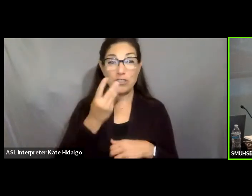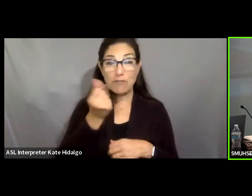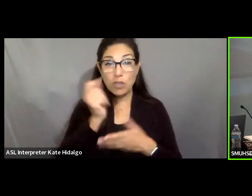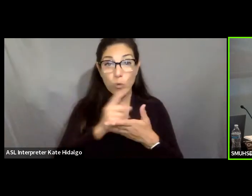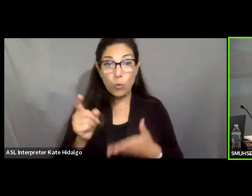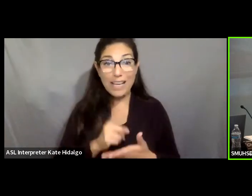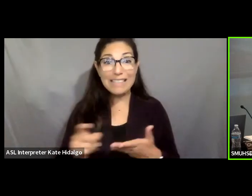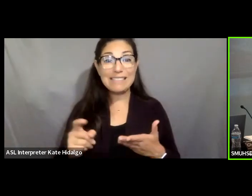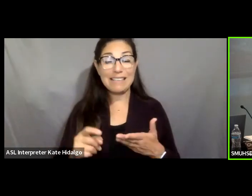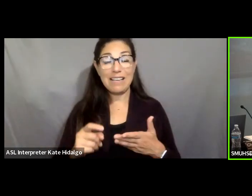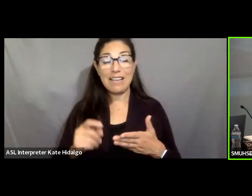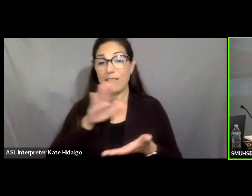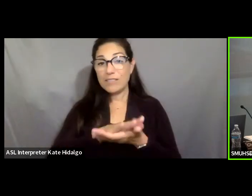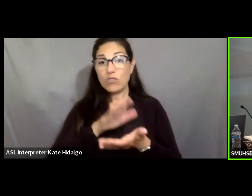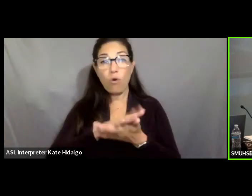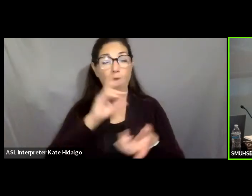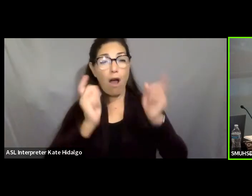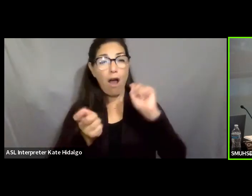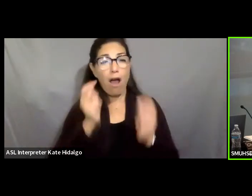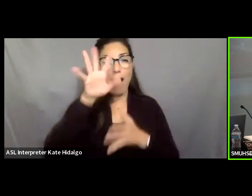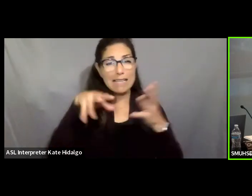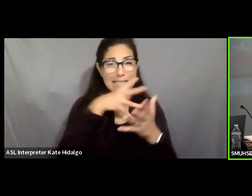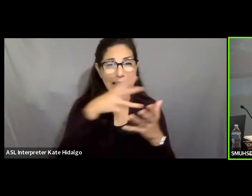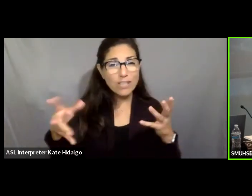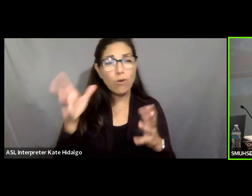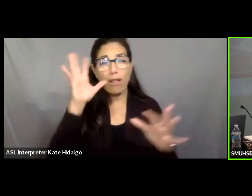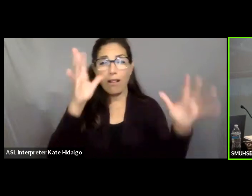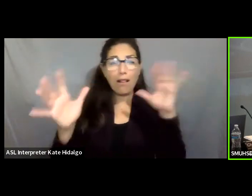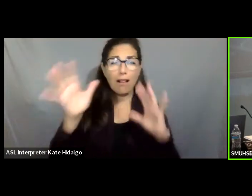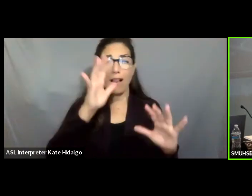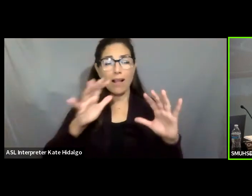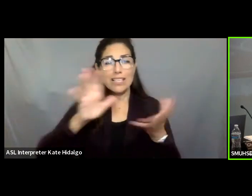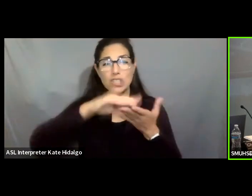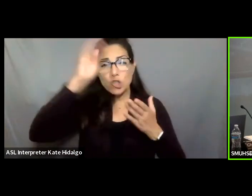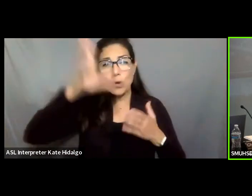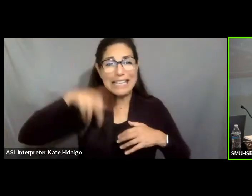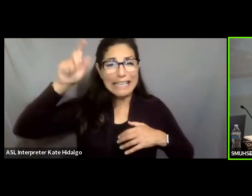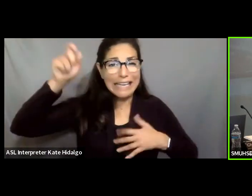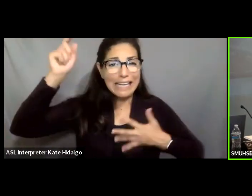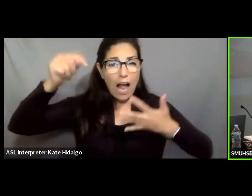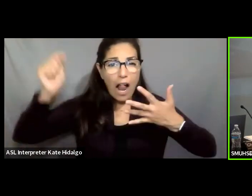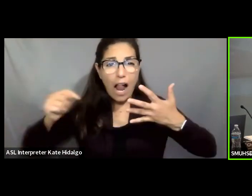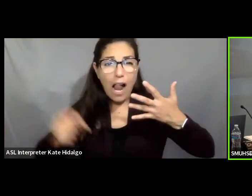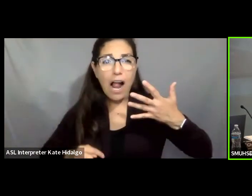a cajillion schedule changes and all kinds of student needs